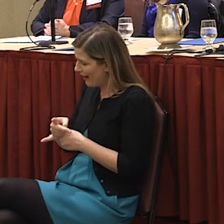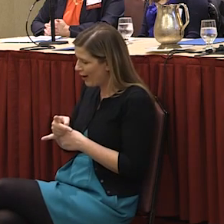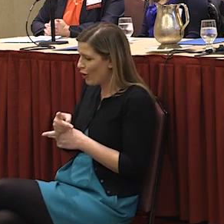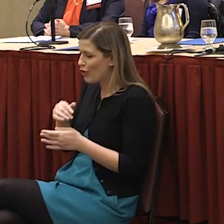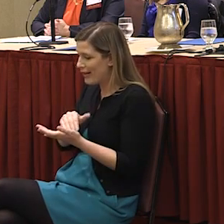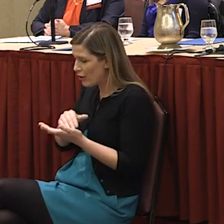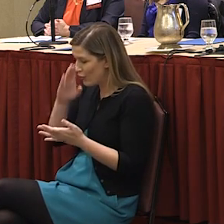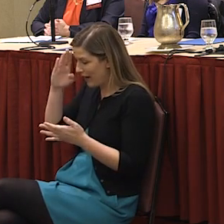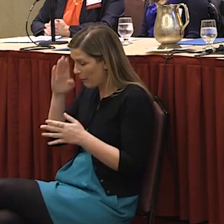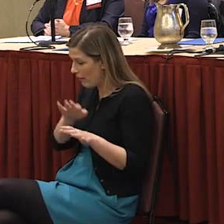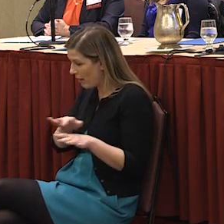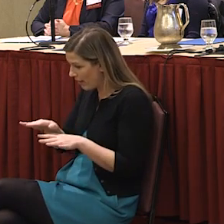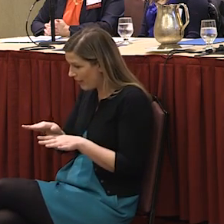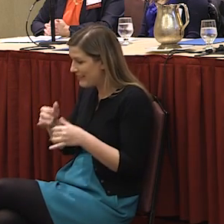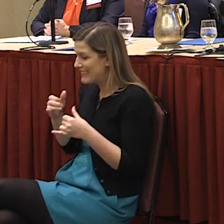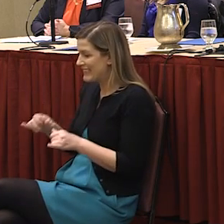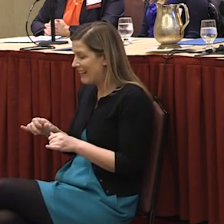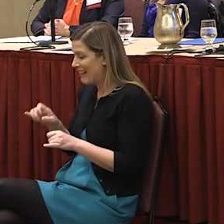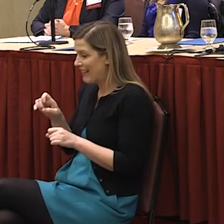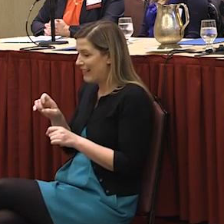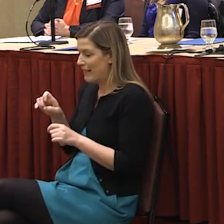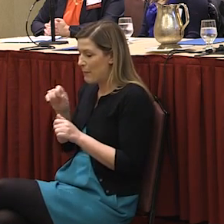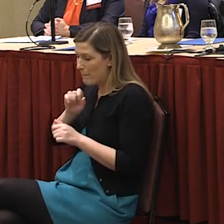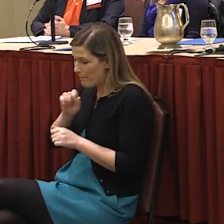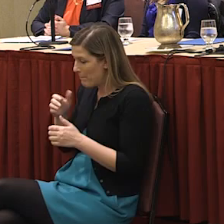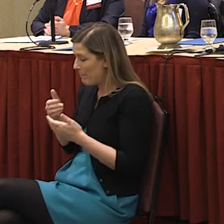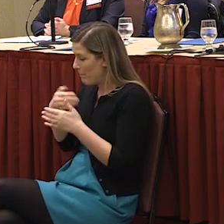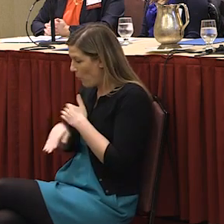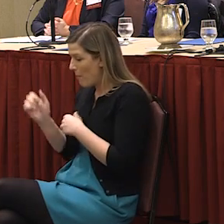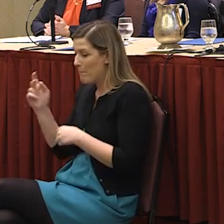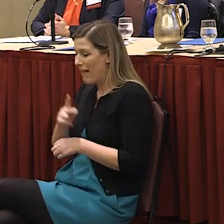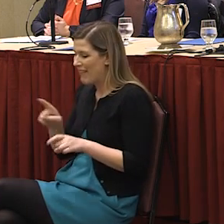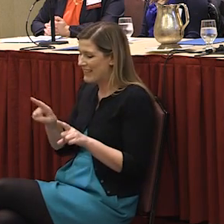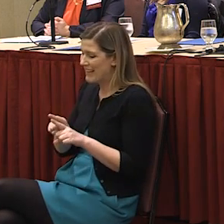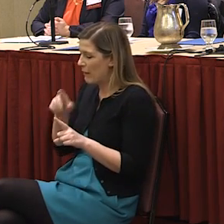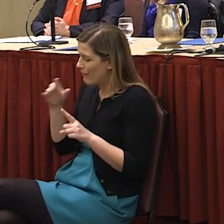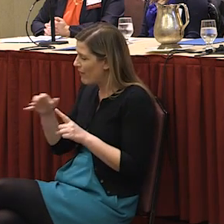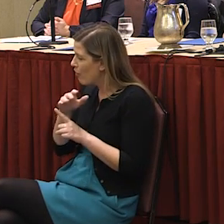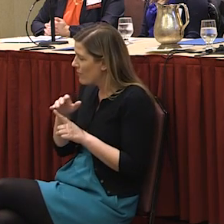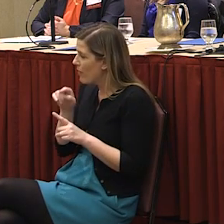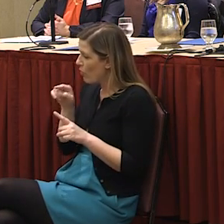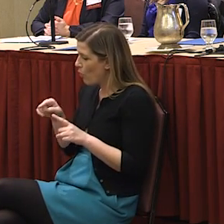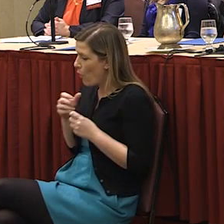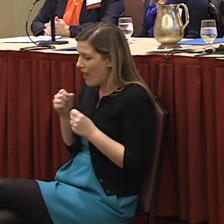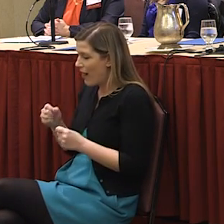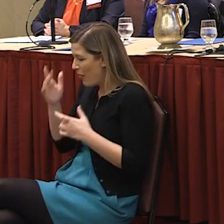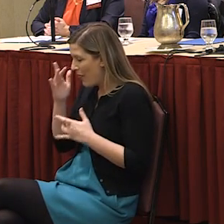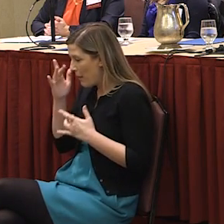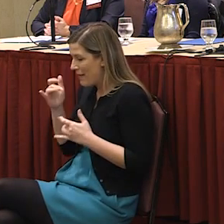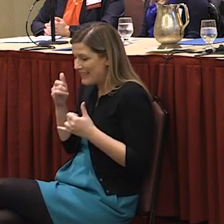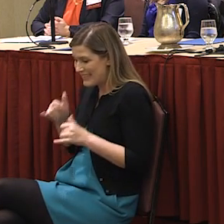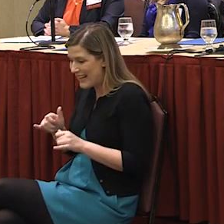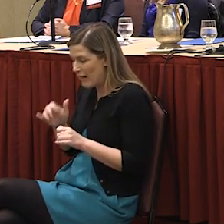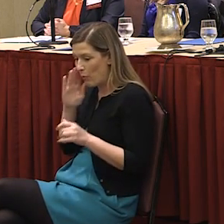and doctors, etc., we're still going back into that same environment. And once we're going back into that same environment, those health ailments are